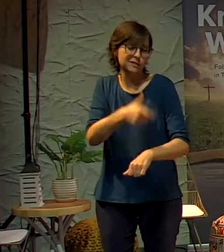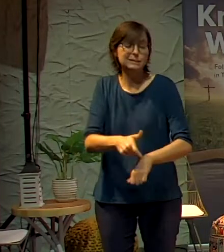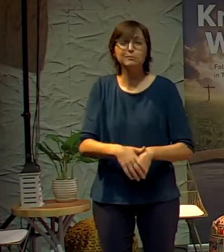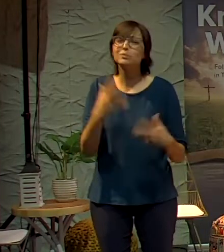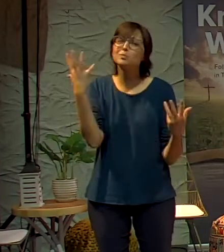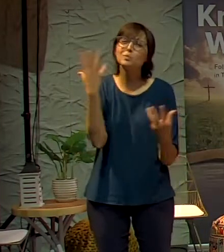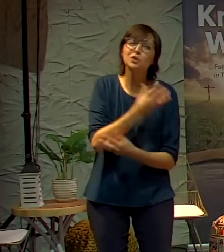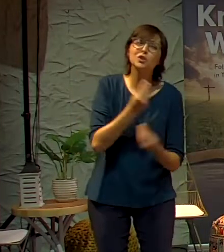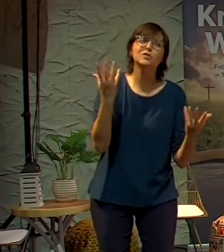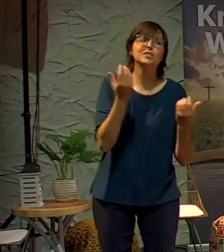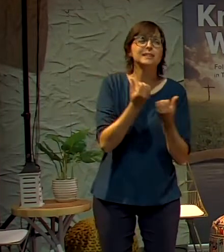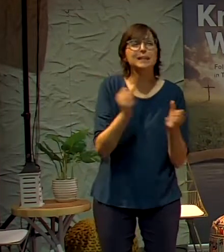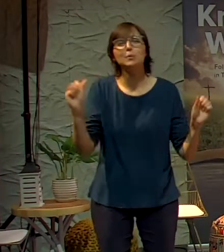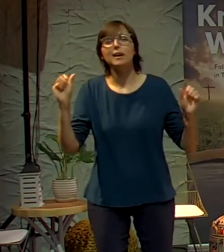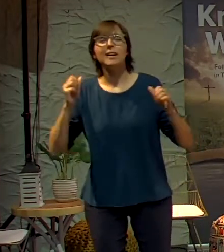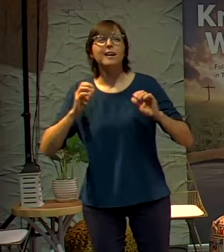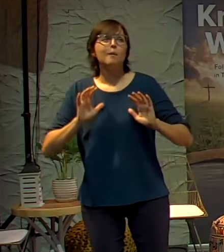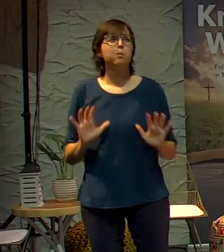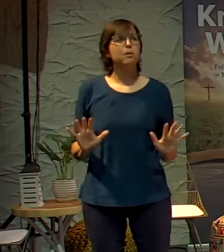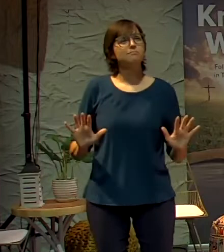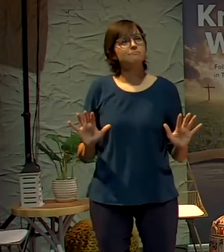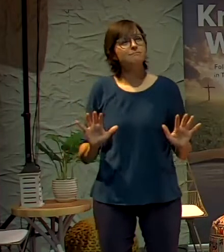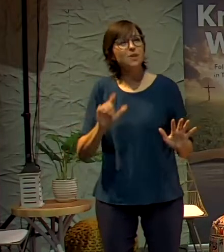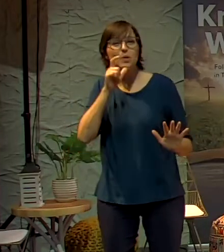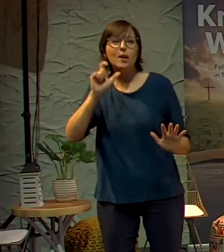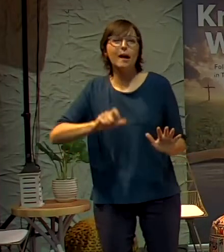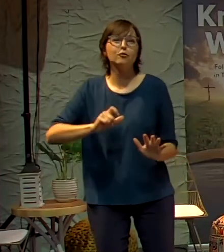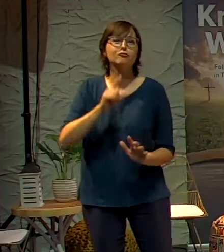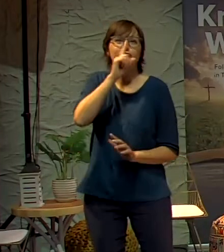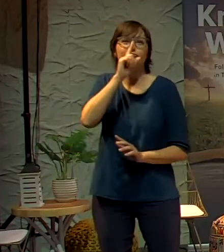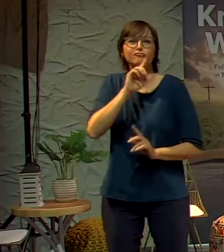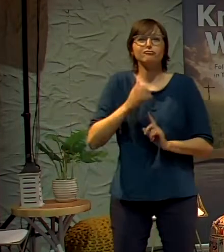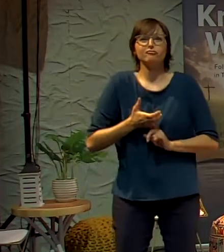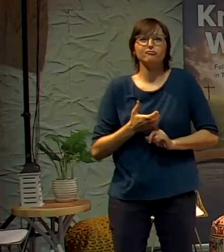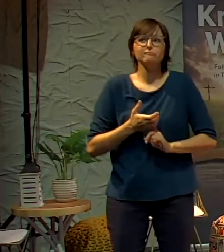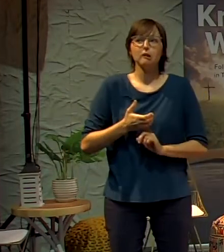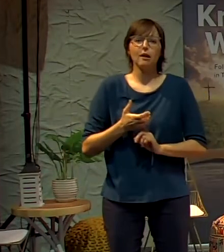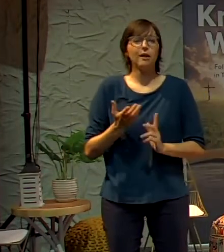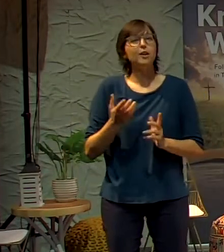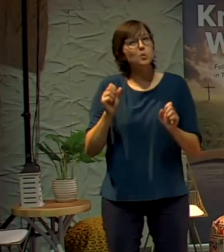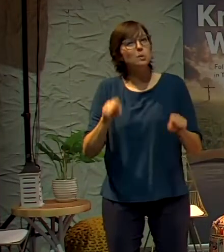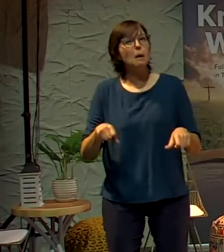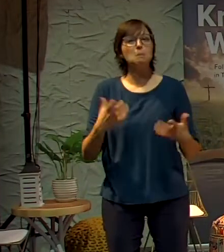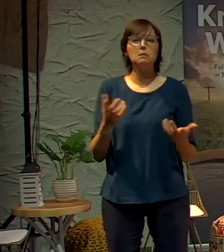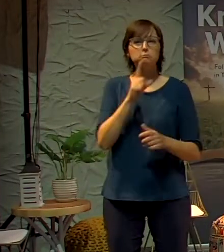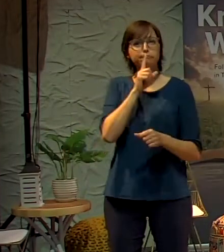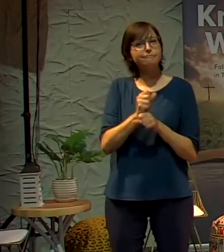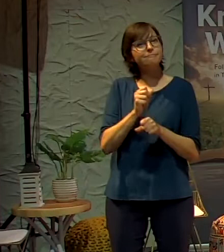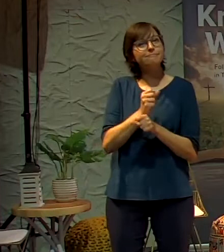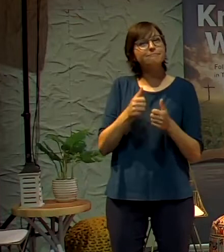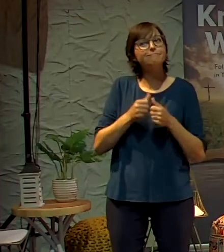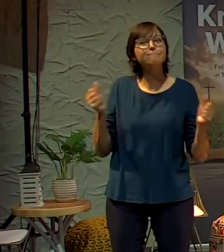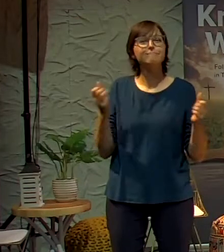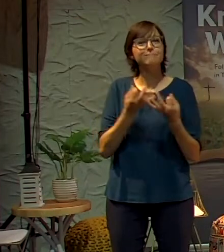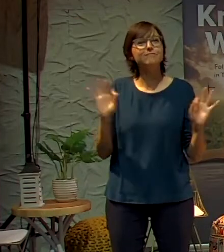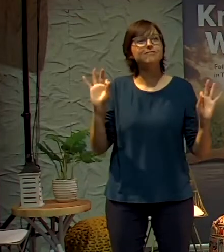It's liberating. You don't have to put up appearances. Wouldn't that be amazing? Would that be a transformative thing?